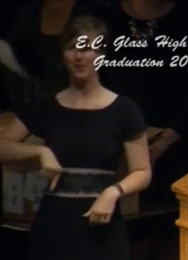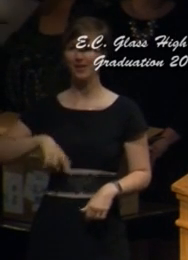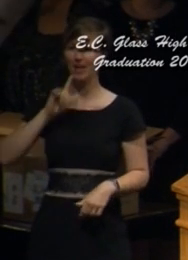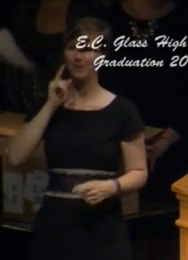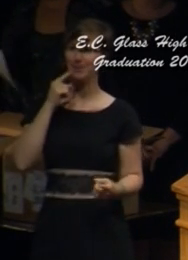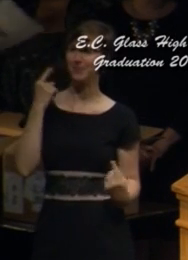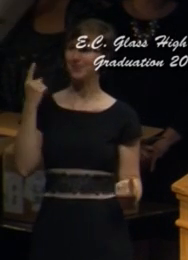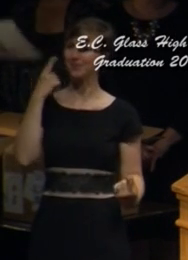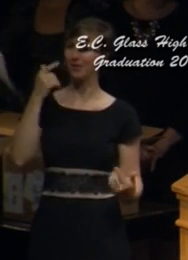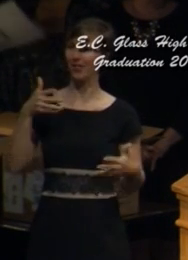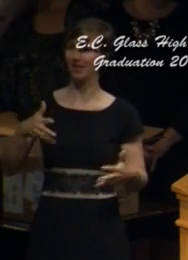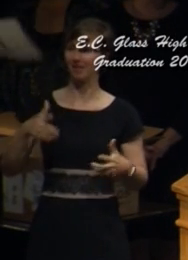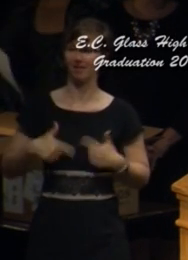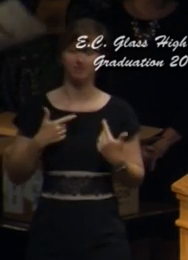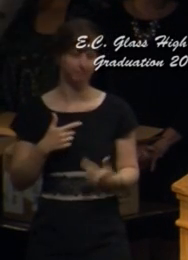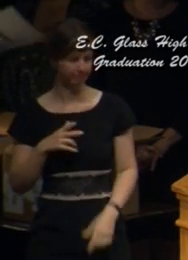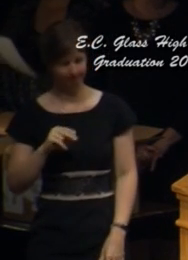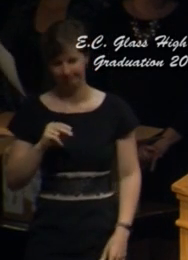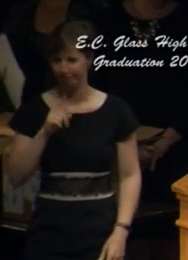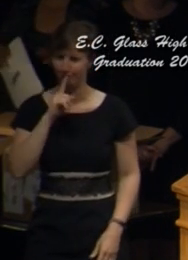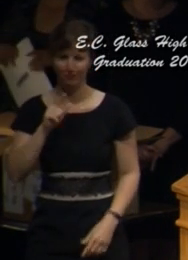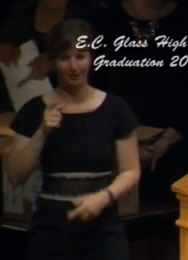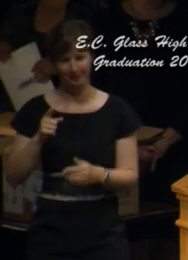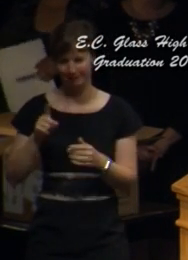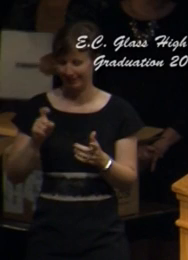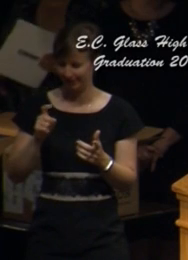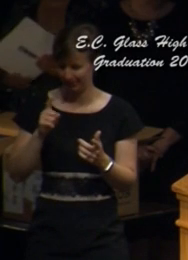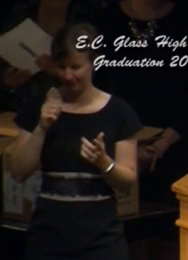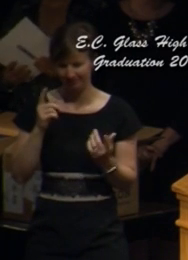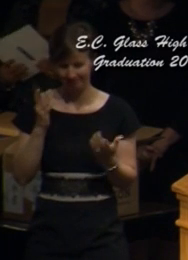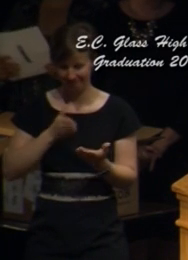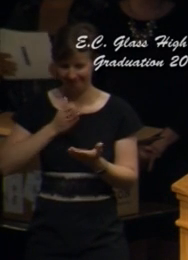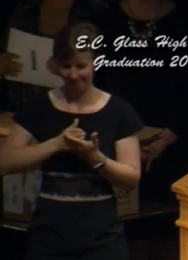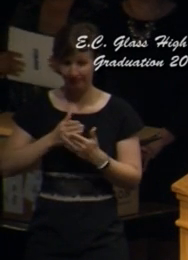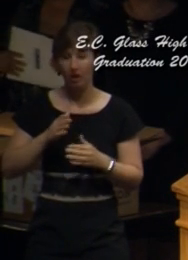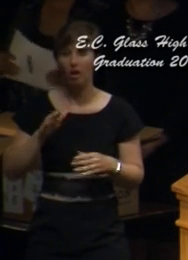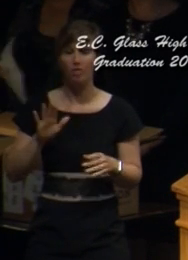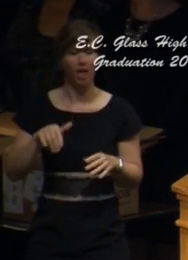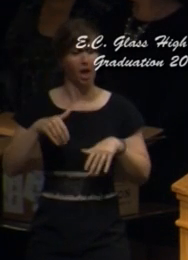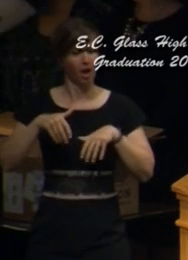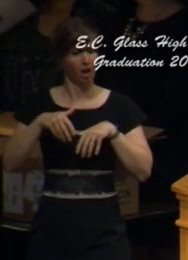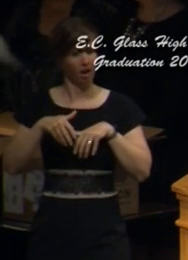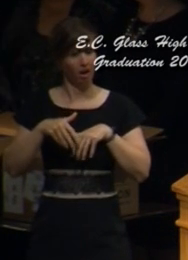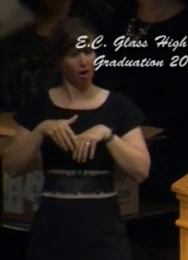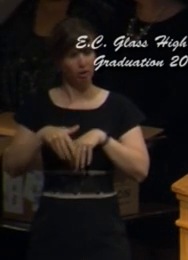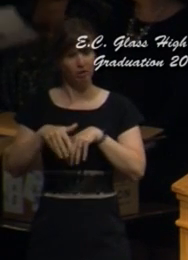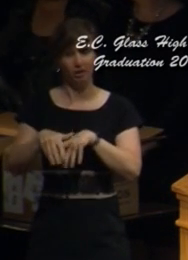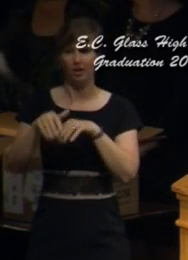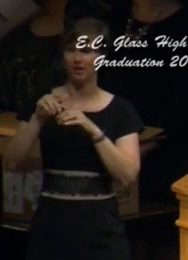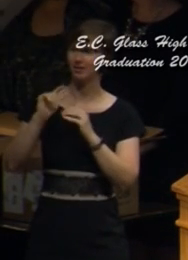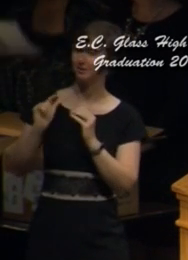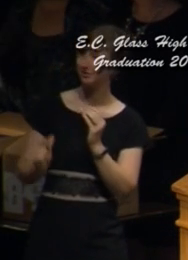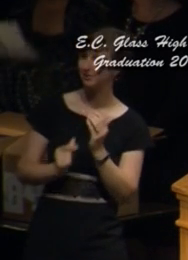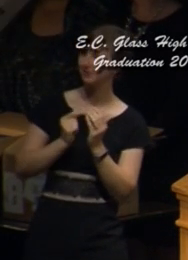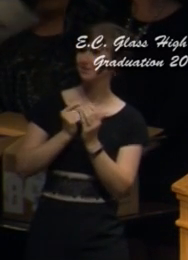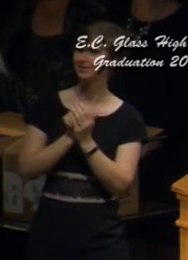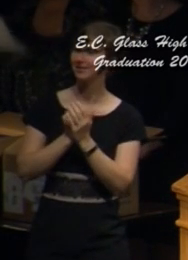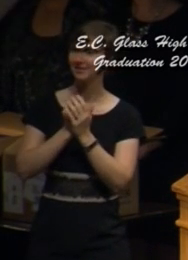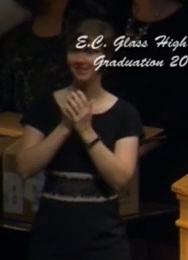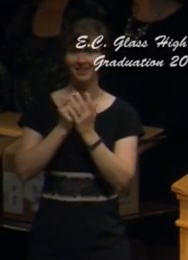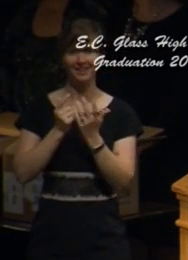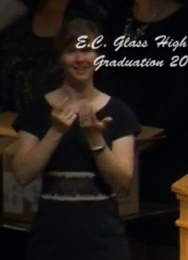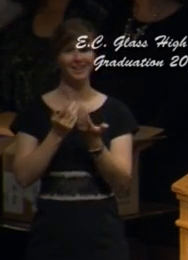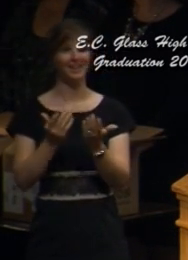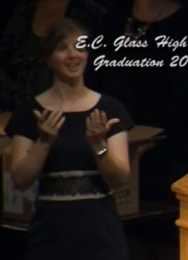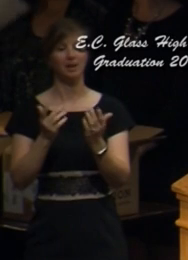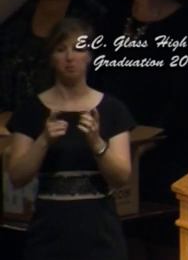life, it's time for a reality check. While the pomp and circumstance of graduation is fun and all, I'm here to give a glimpse into the world